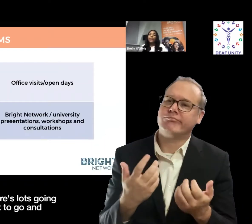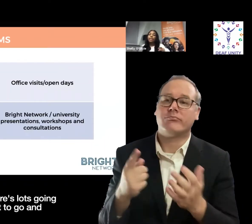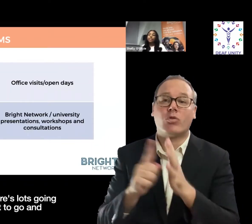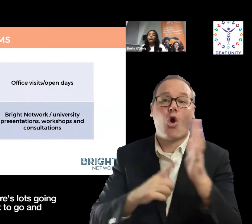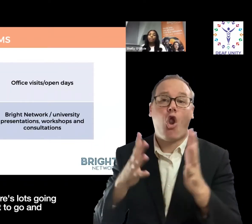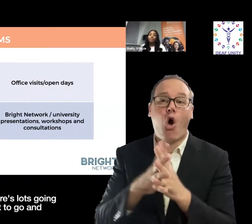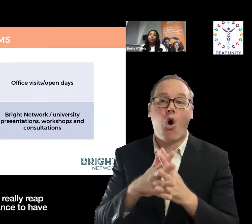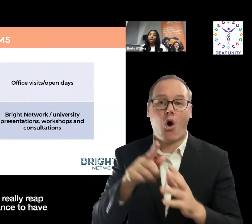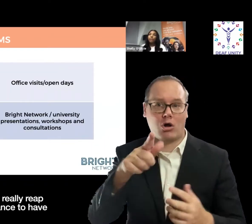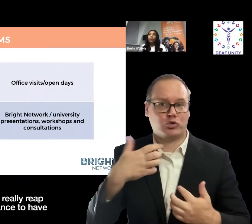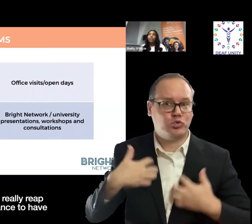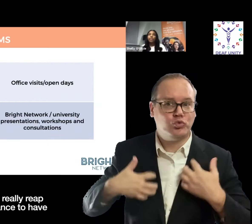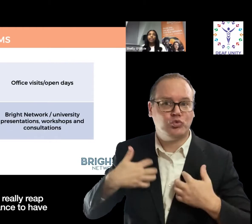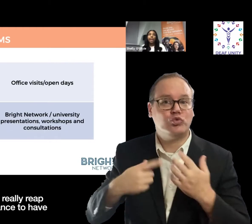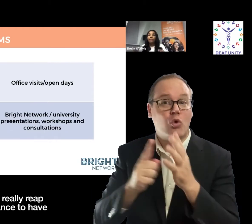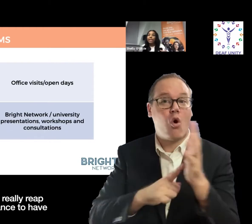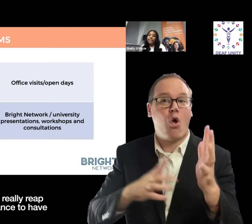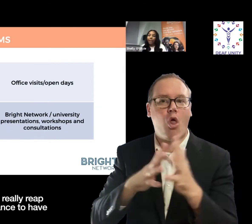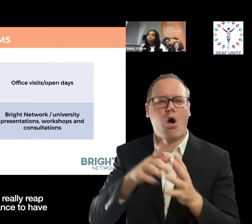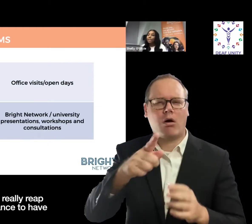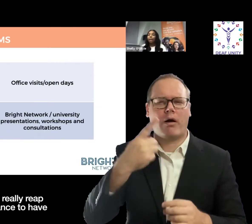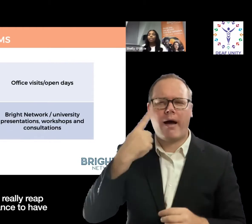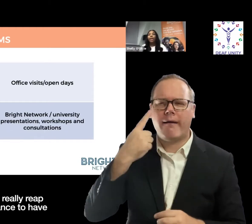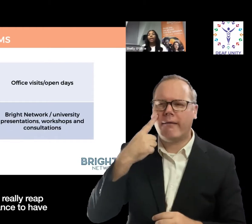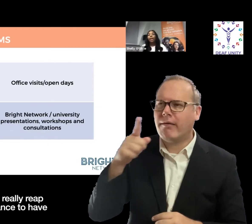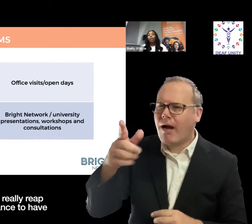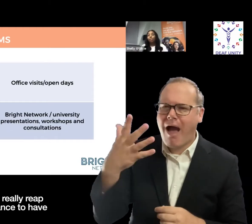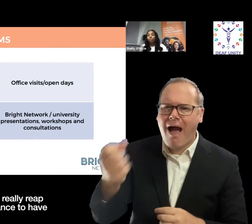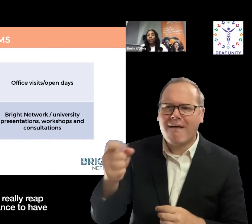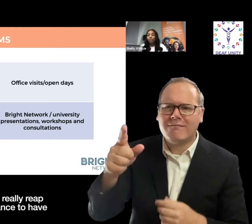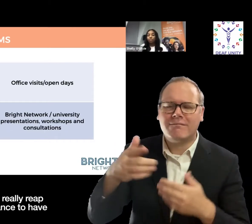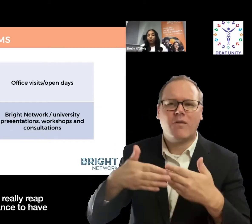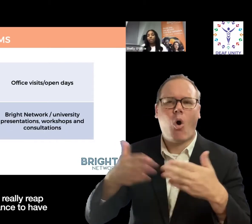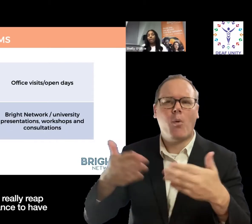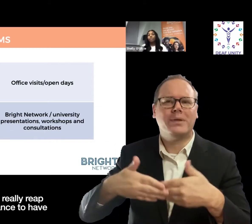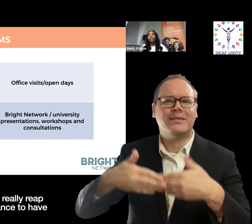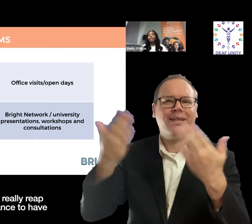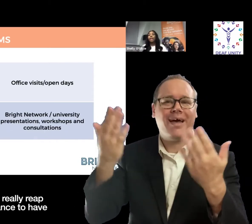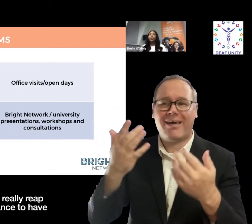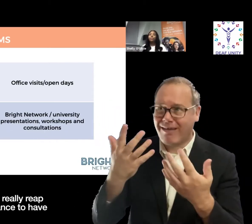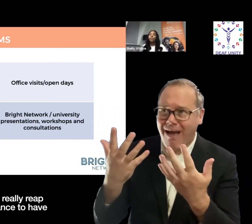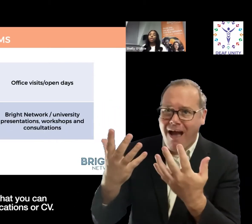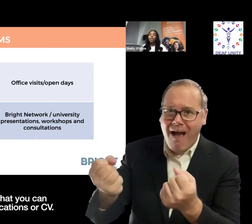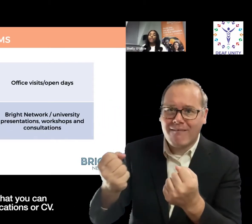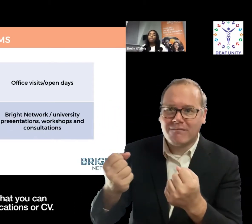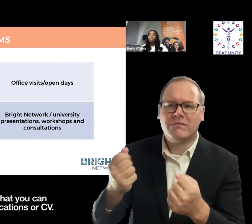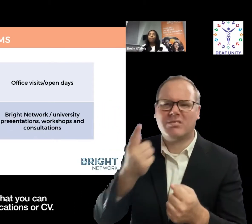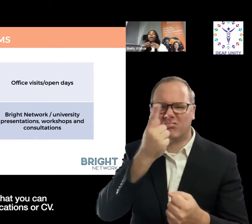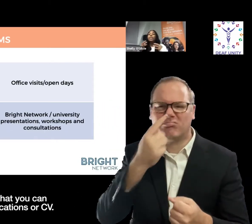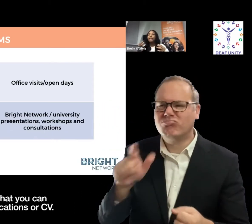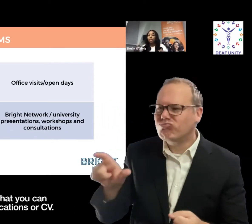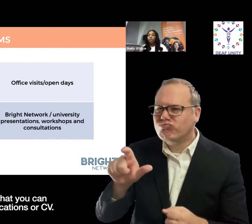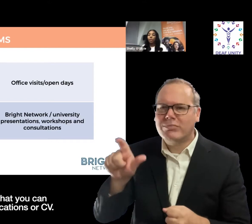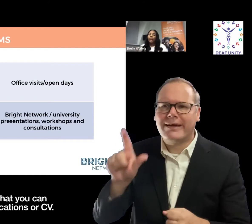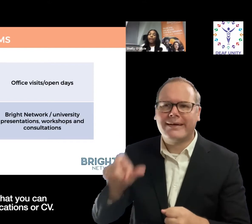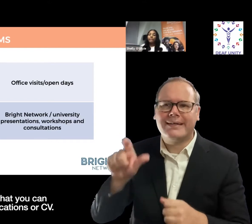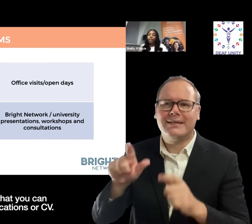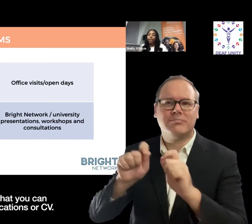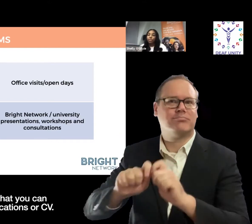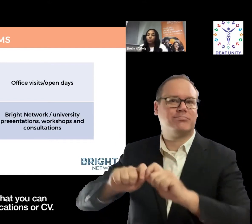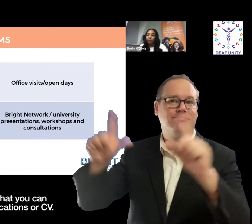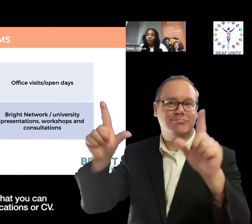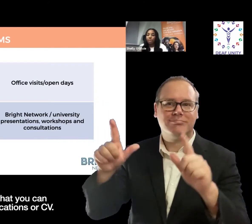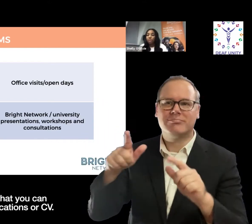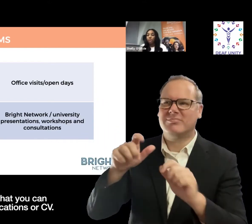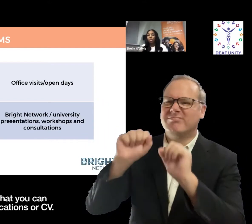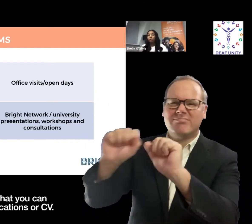by taking the time out to go and investigate what's out there, you'll really reap the benefits, and it'll give you a chance to have a personal experience